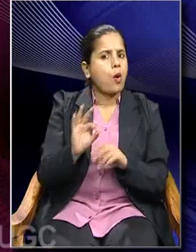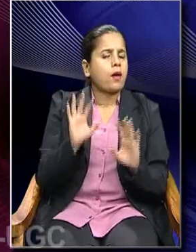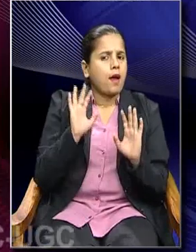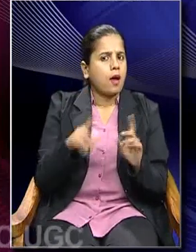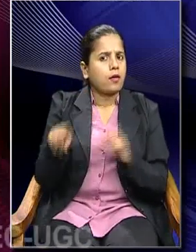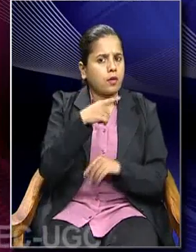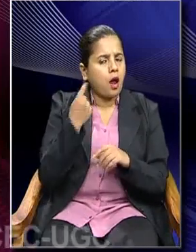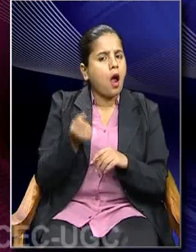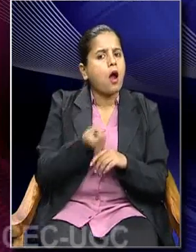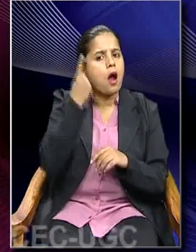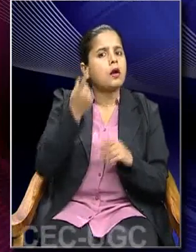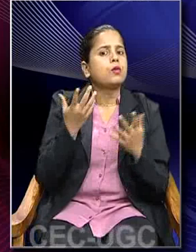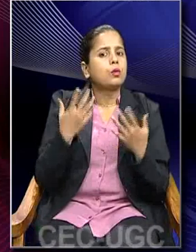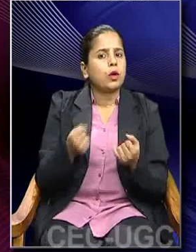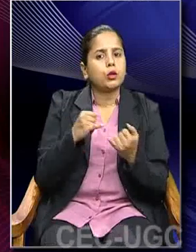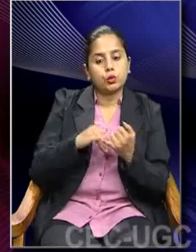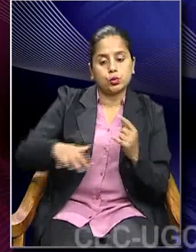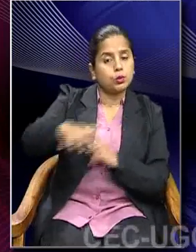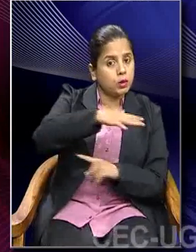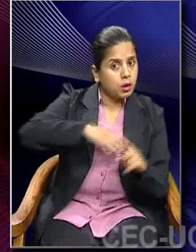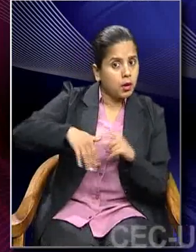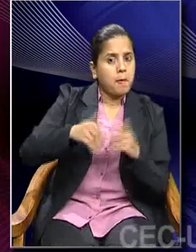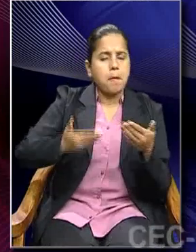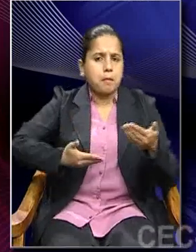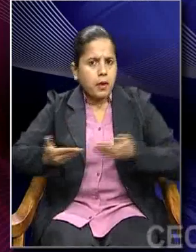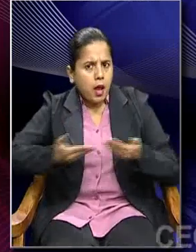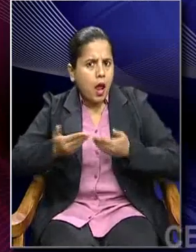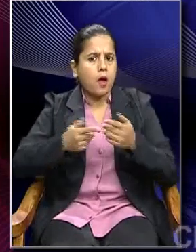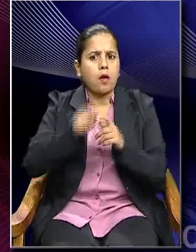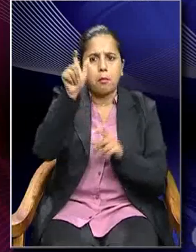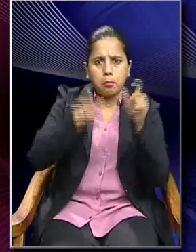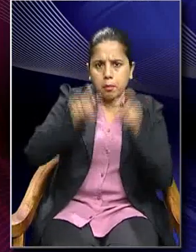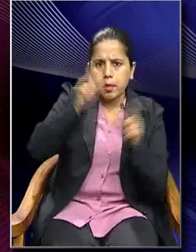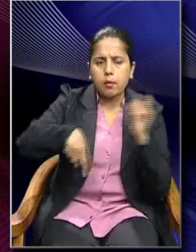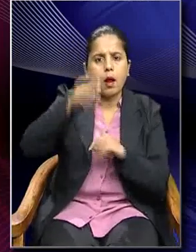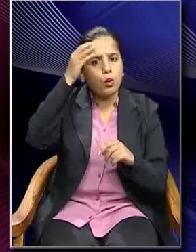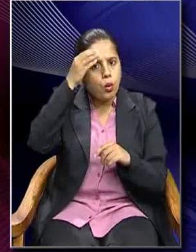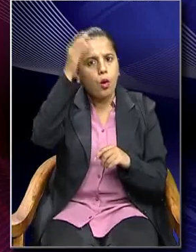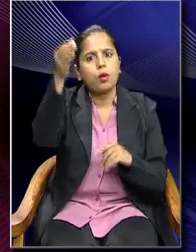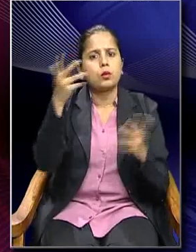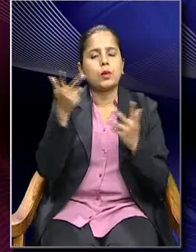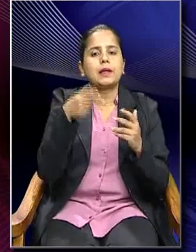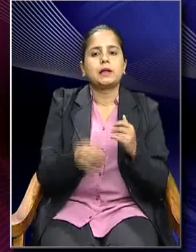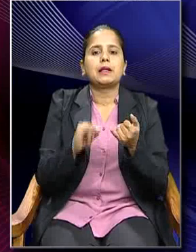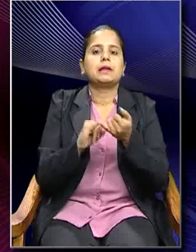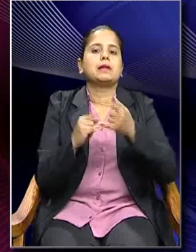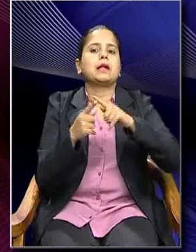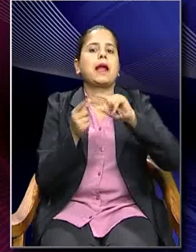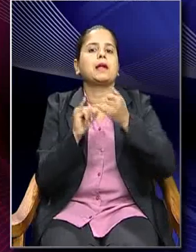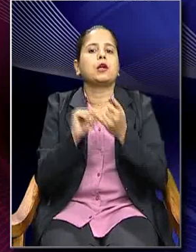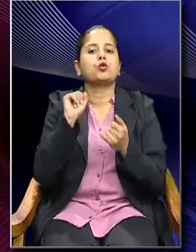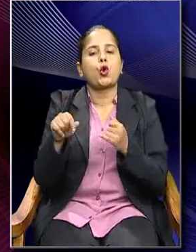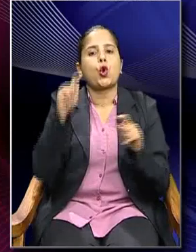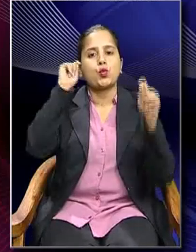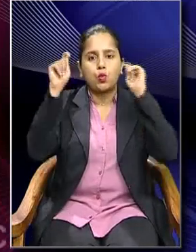the understanding of society, behavior, individual, is the concept of status and role.